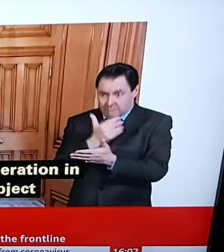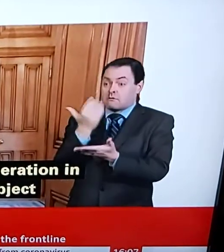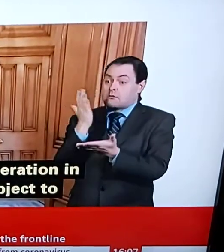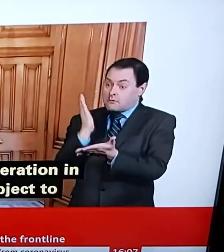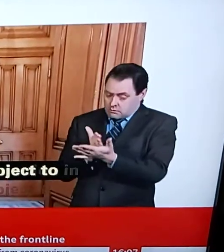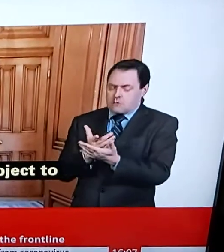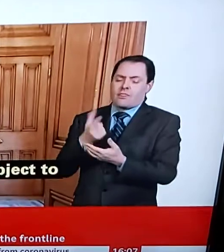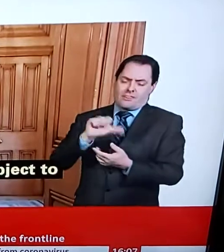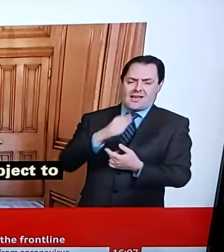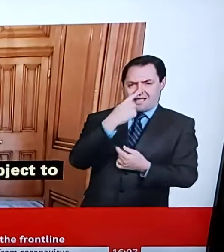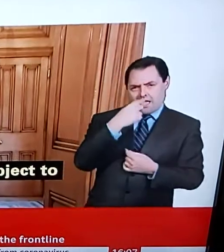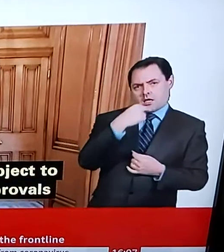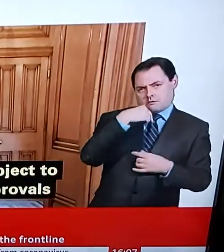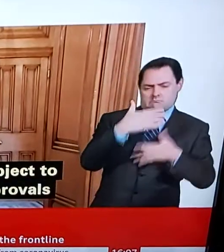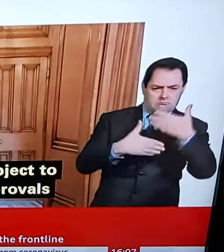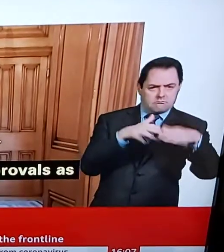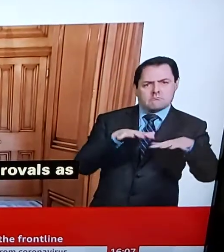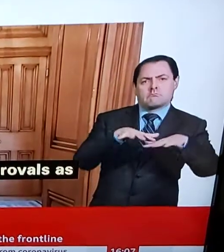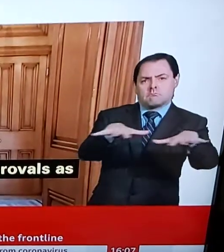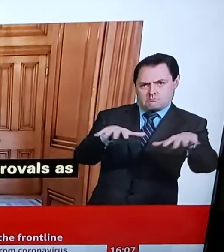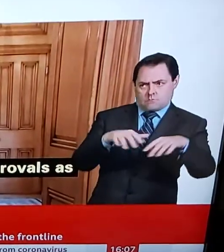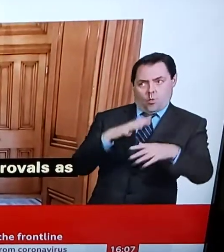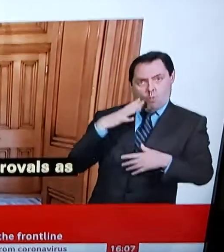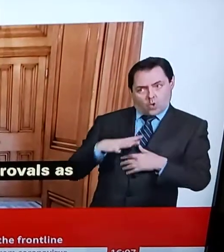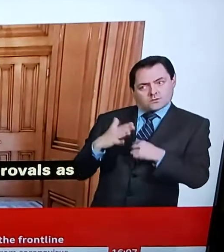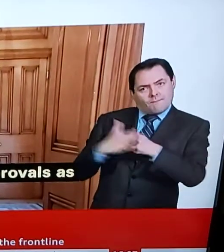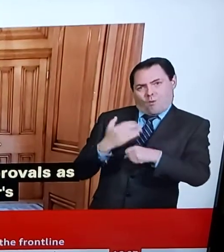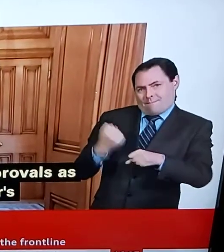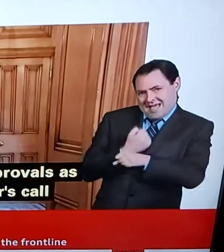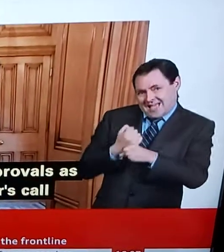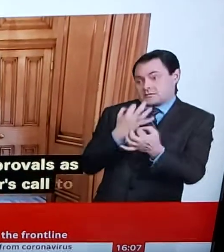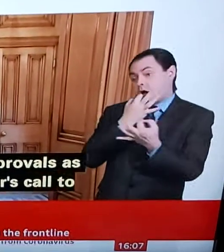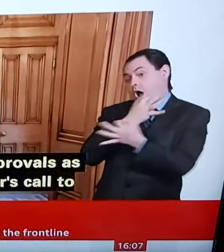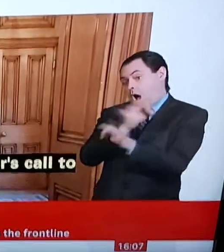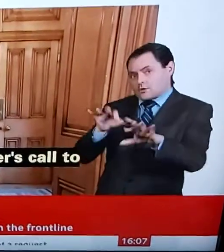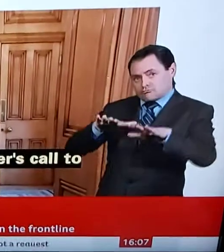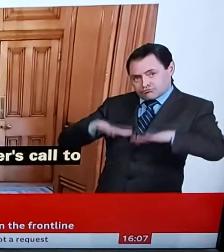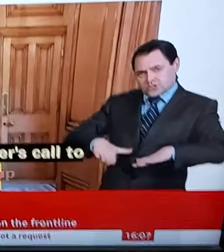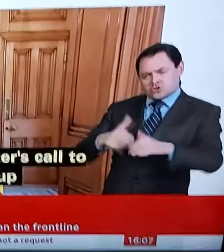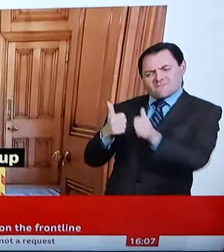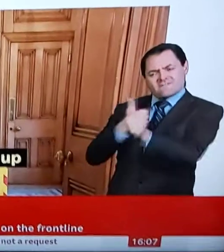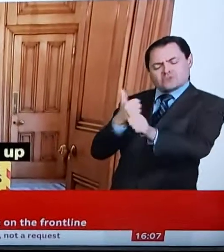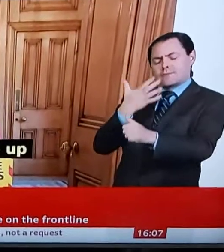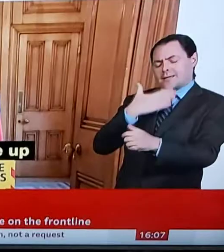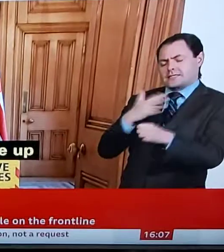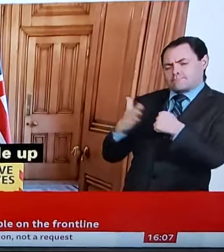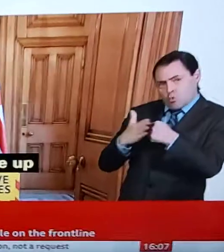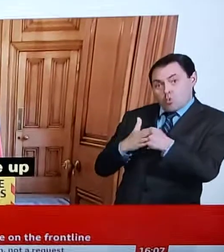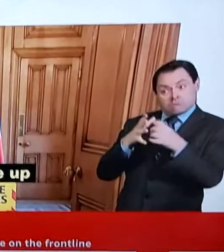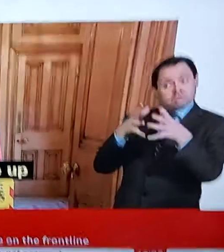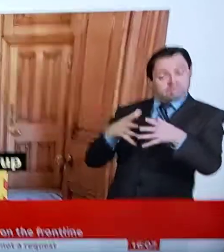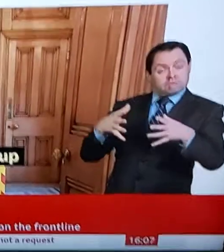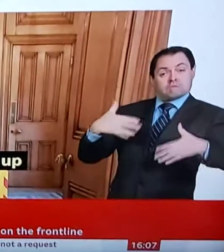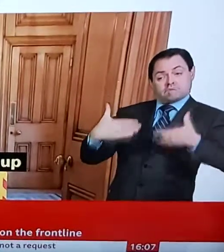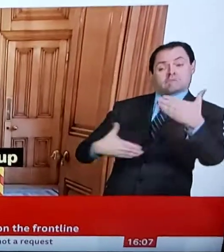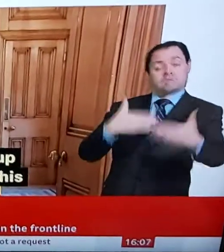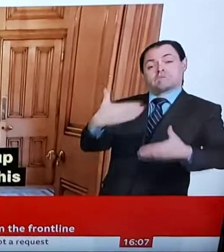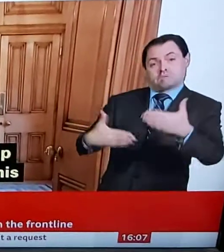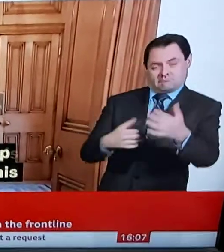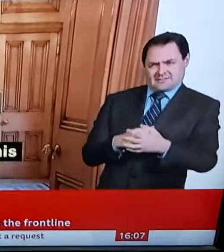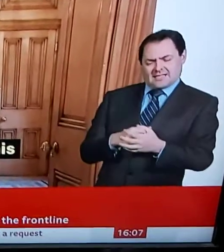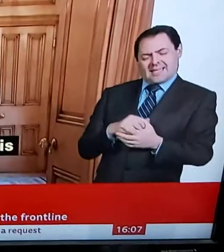Minister's call to manufacturers to scale up production. Increasing this production has involved securing supplies of critical